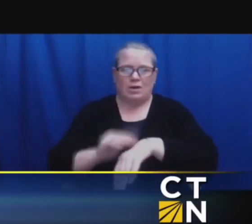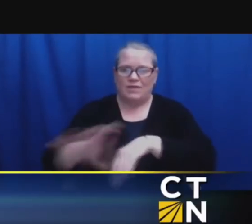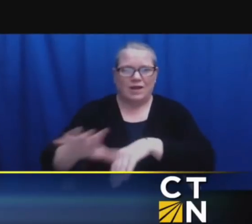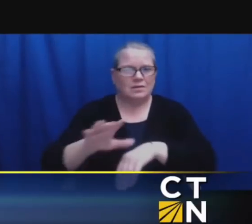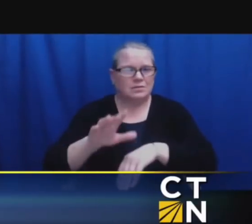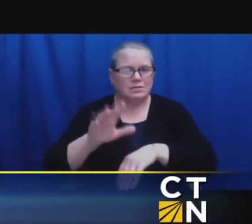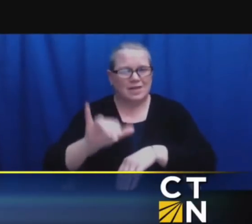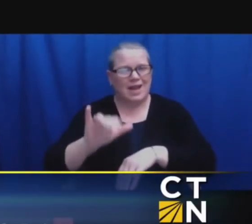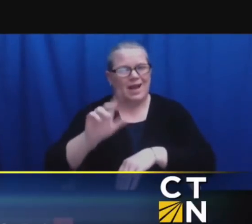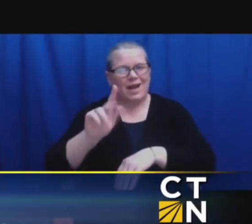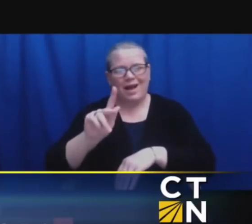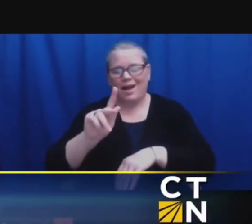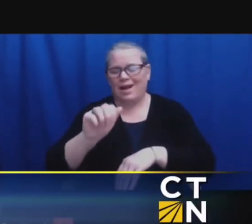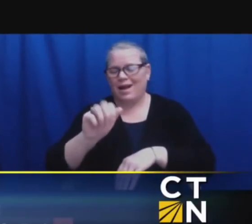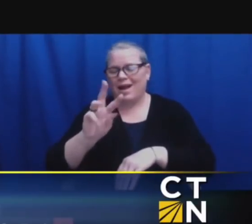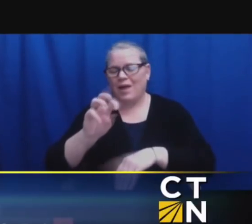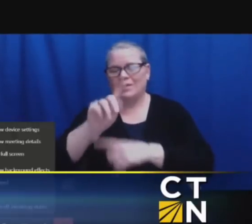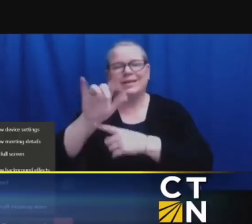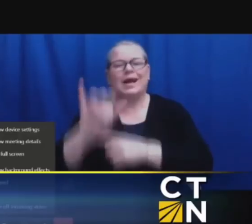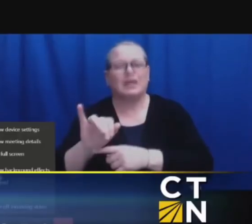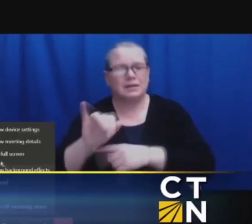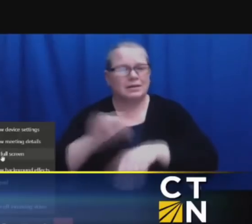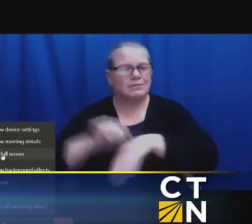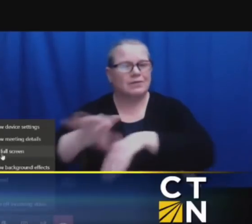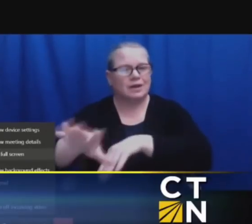manifestation. Thank you very much.